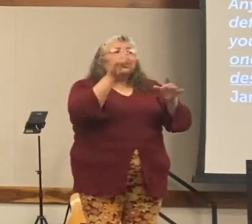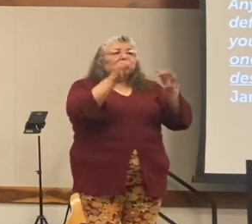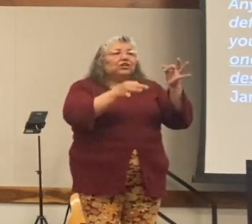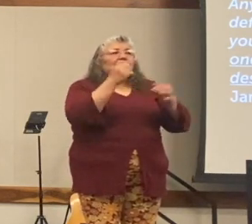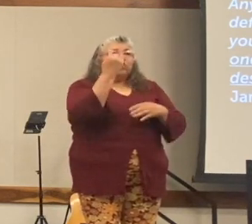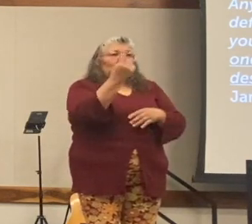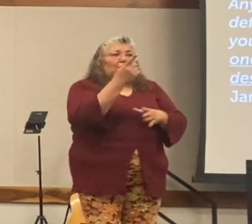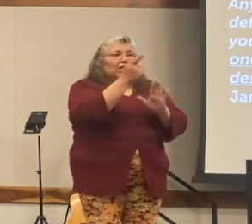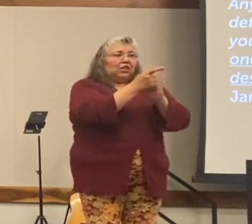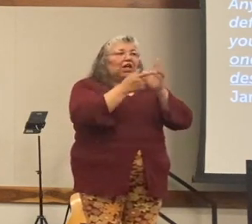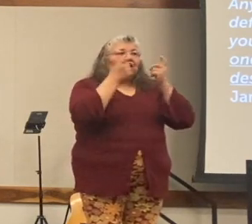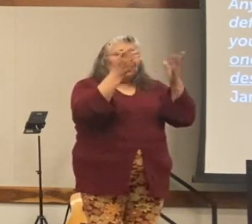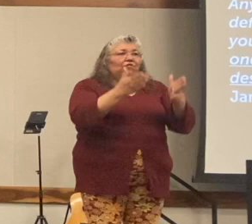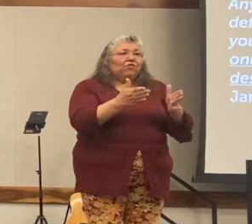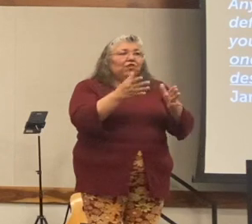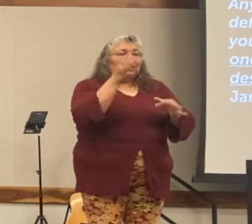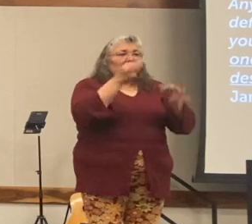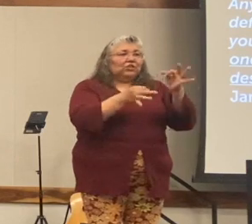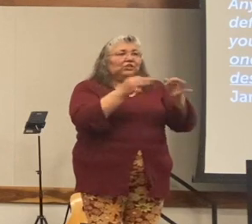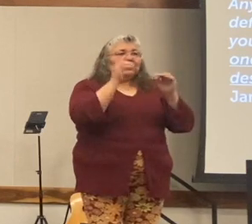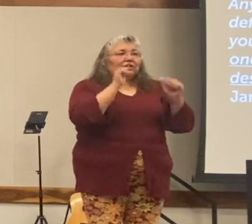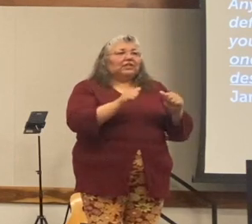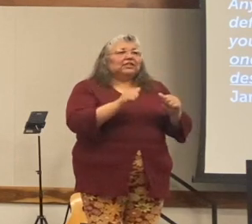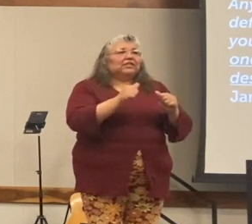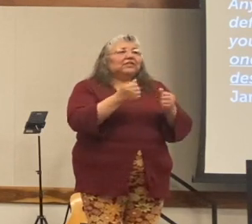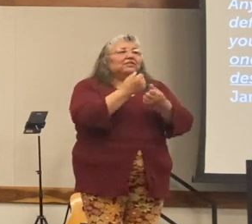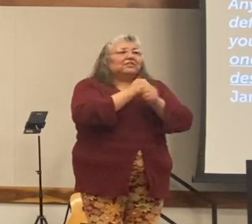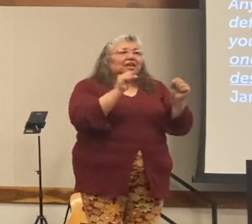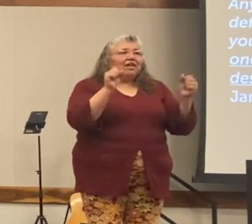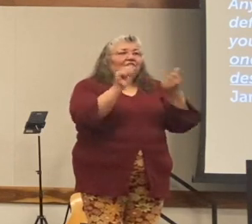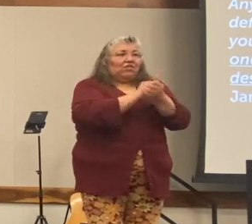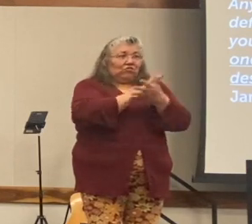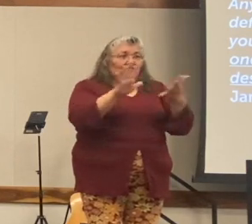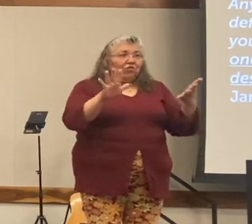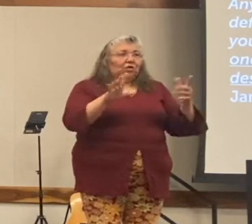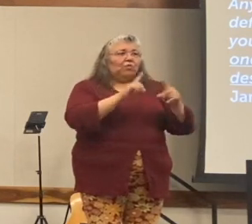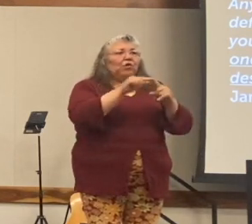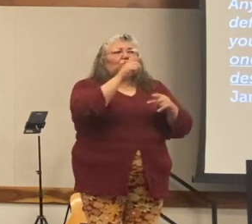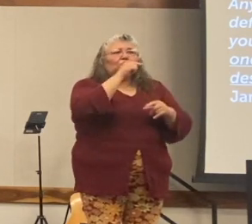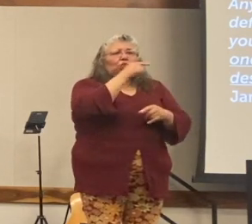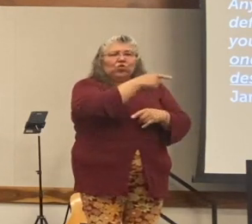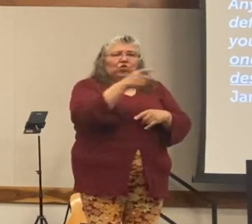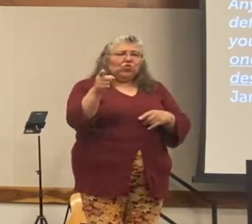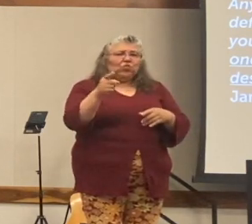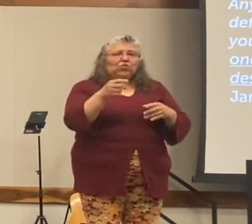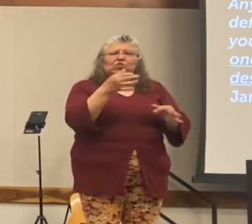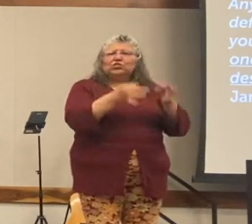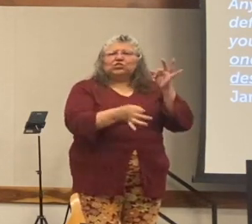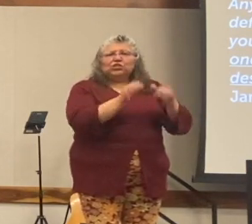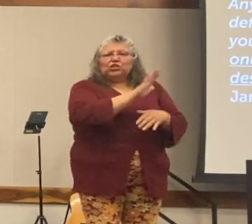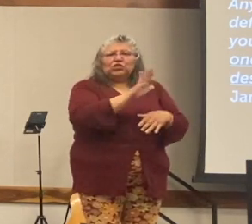lawgiver and judge who is able to save and to destroy. But who are you to judge your neighbor?